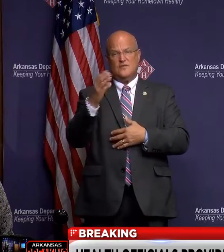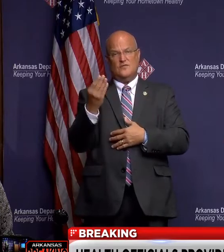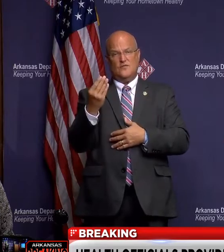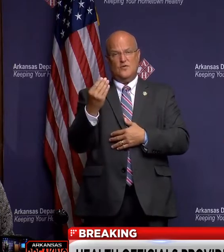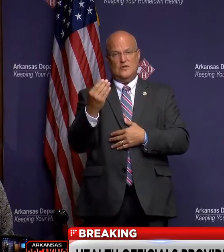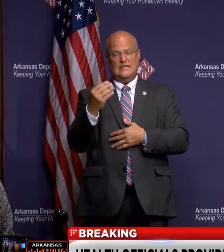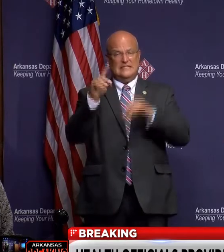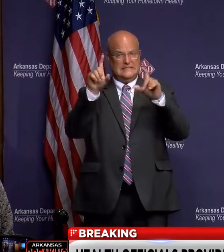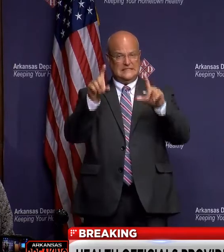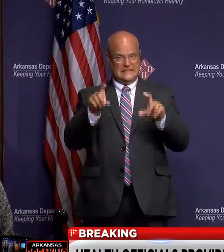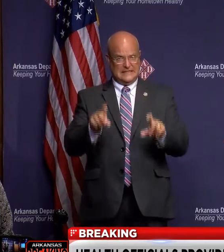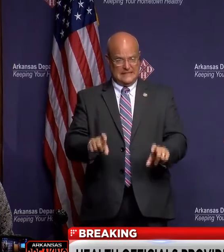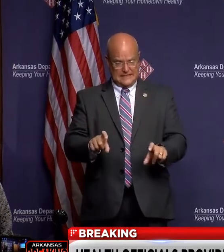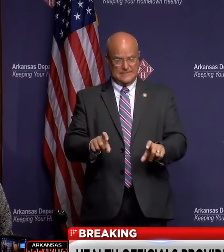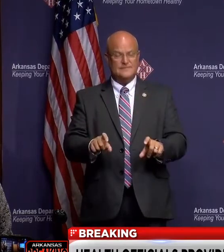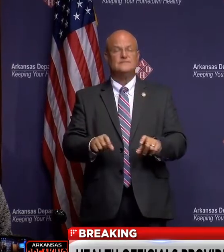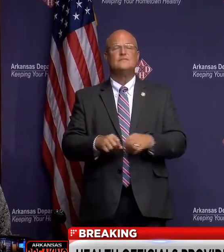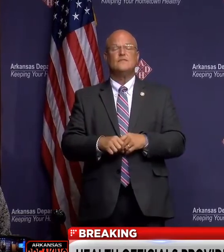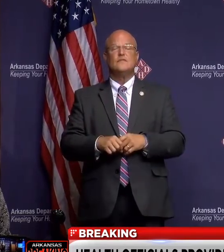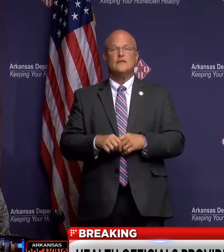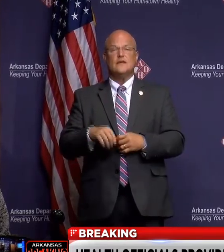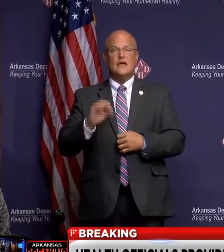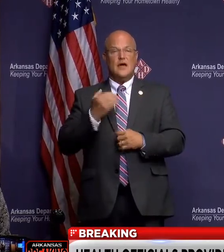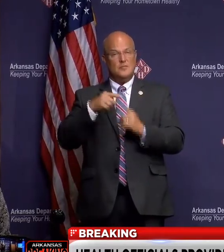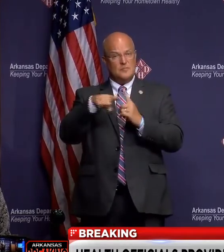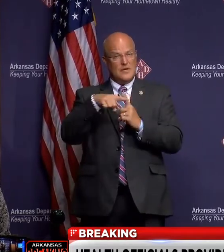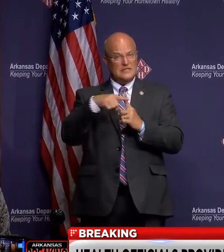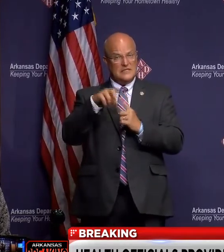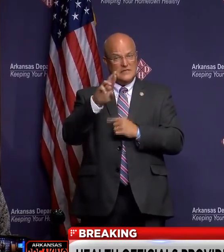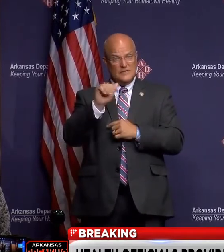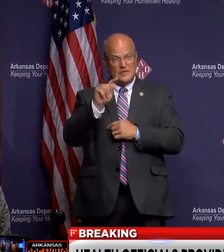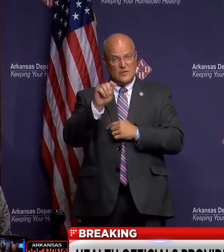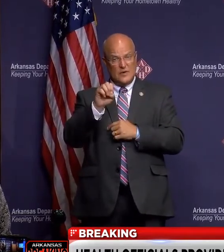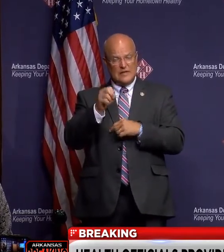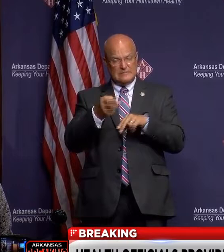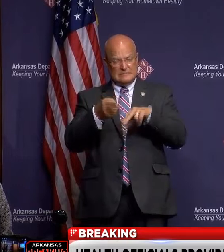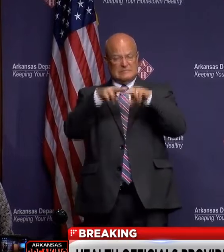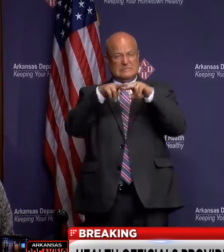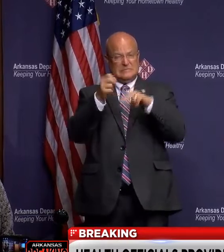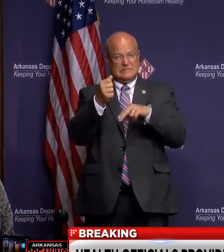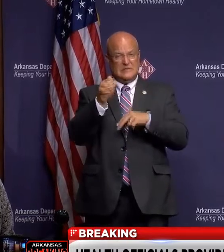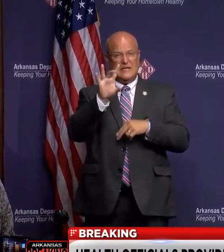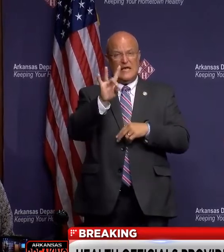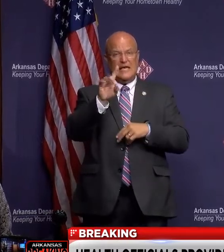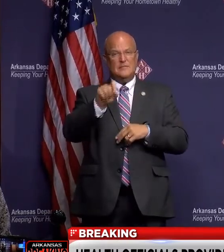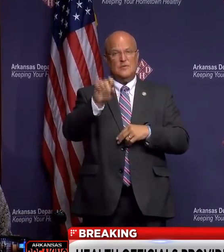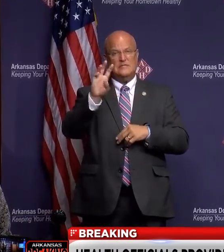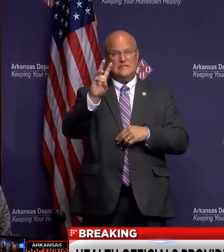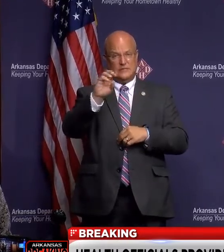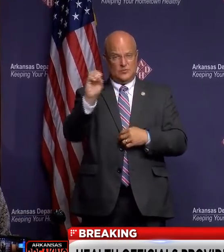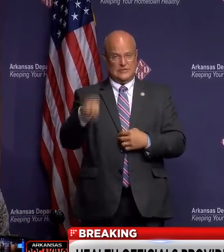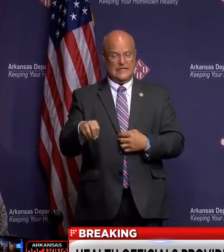4,514 cases. Our positivity rate ticked up a little bit at 8.6%.